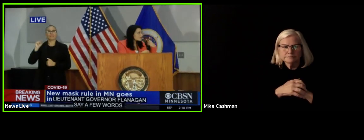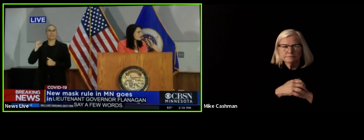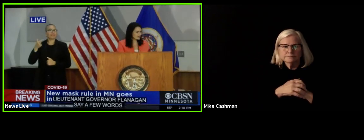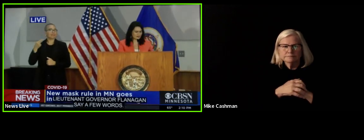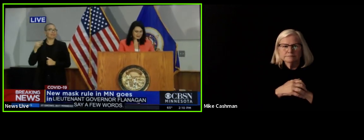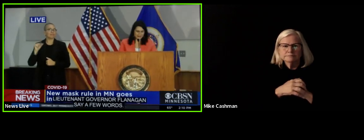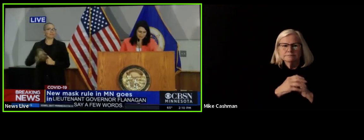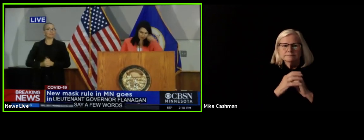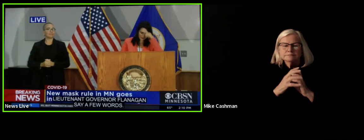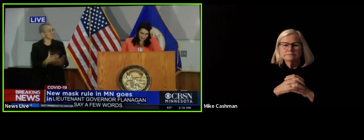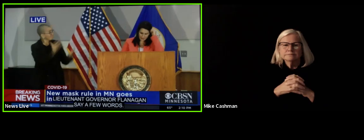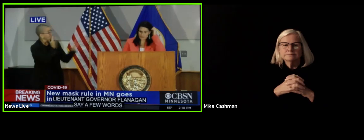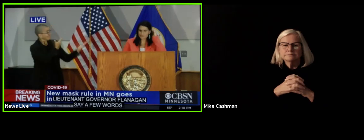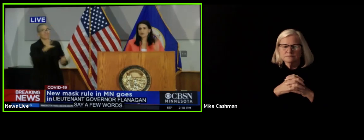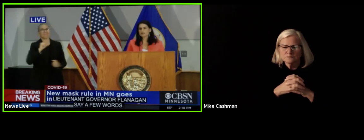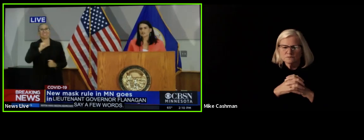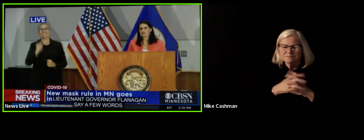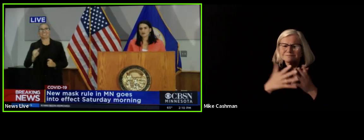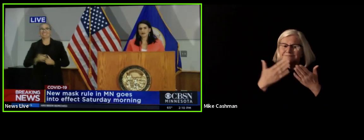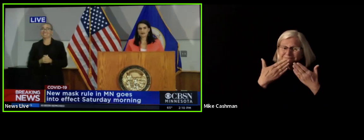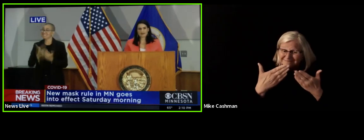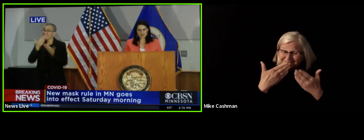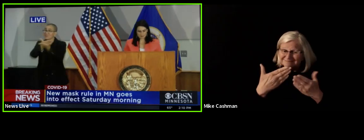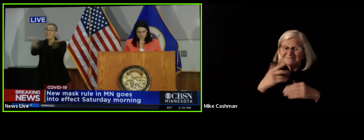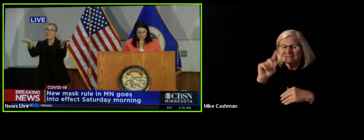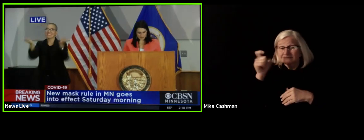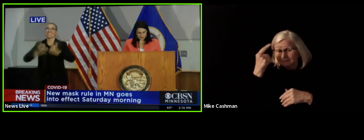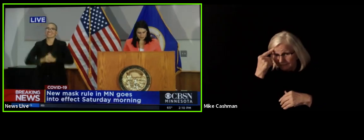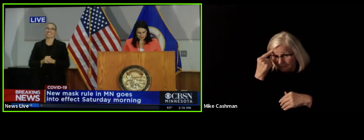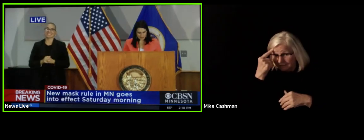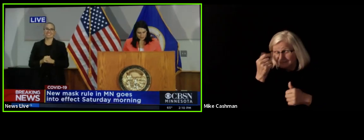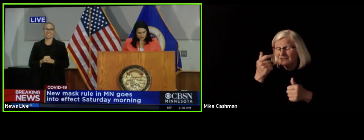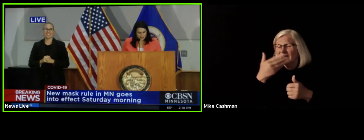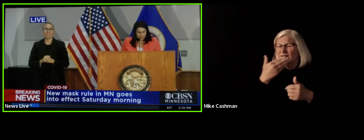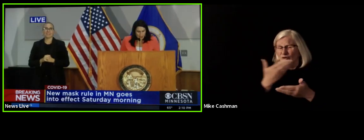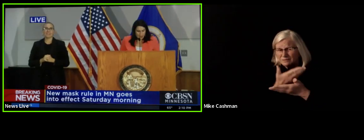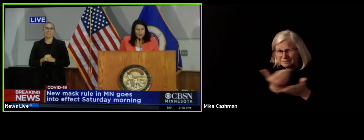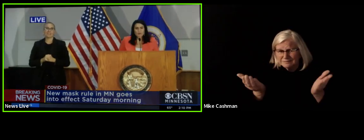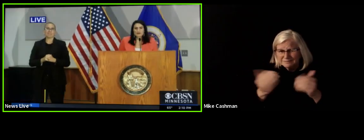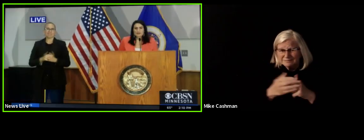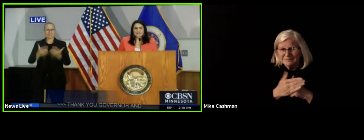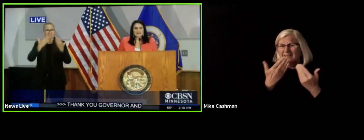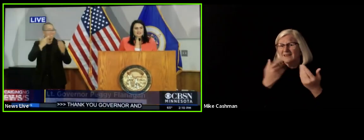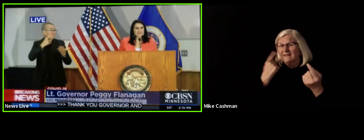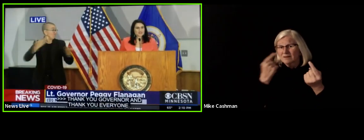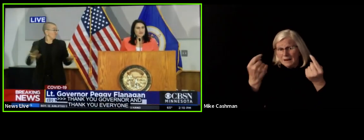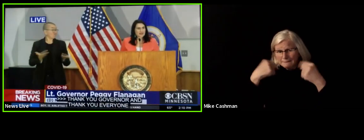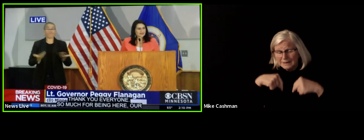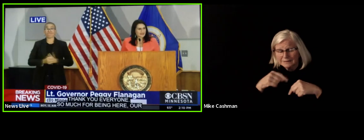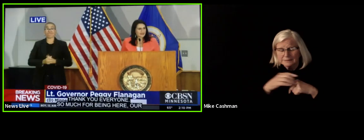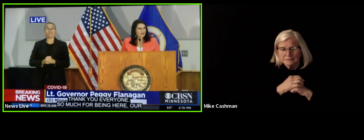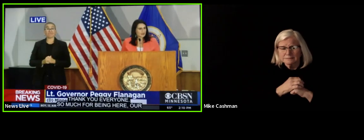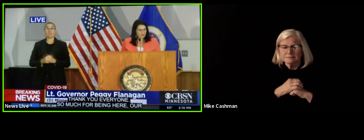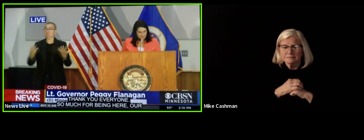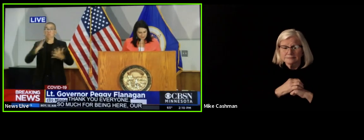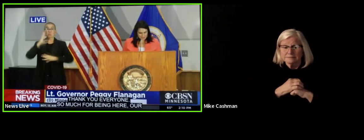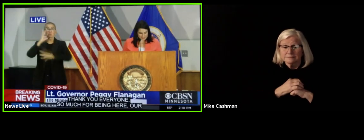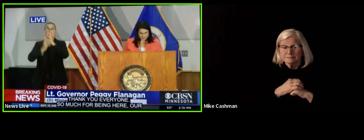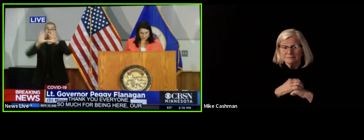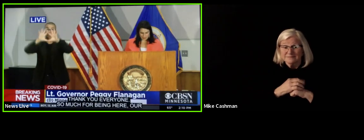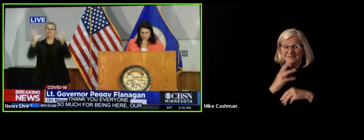Thank you, Governor, and thank you everyone so much for being here. Our world changed dramatically about